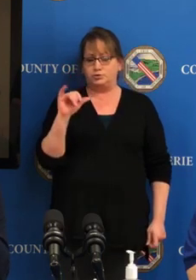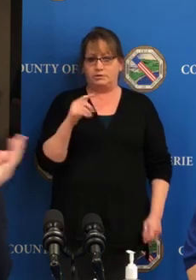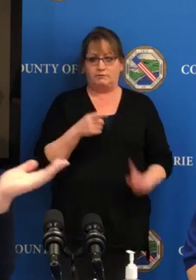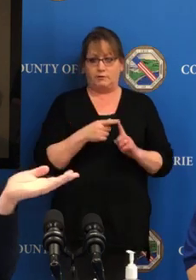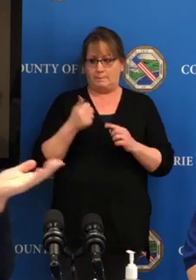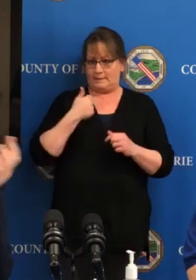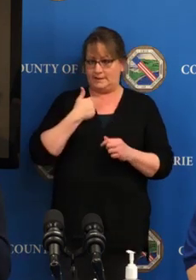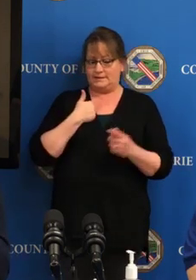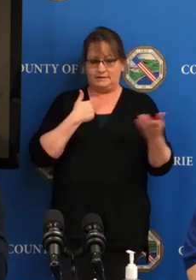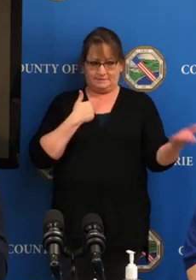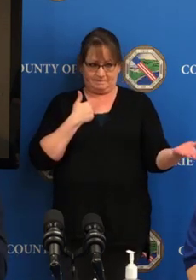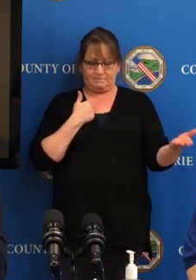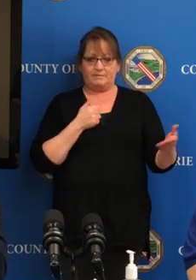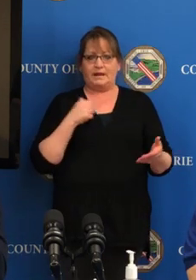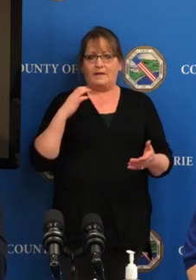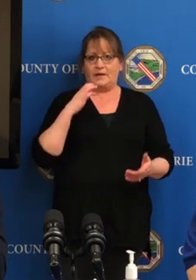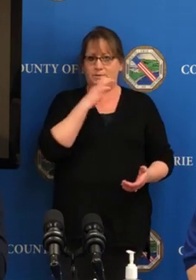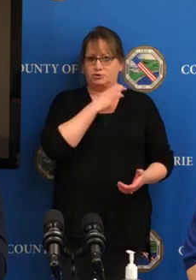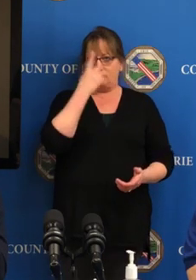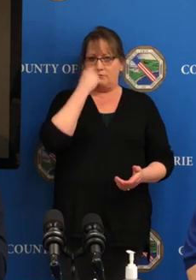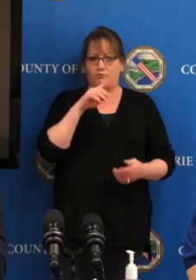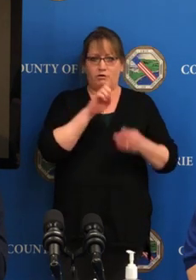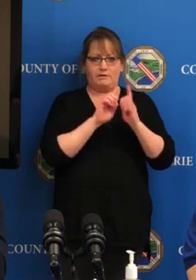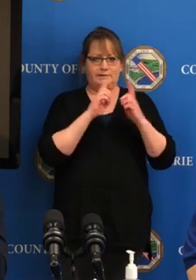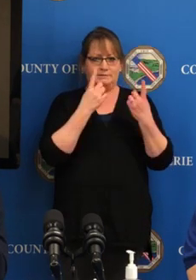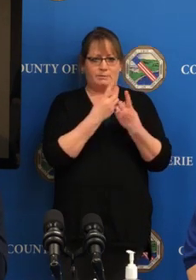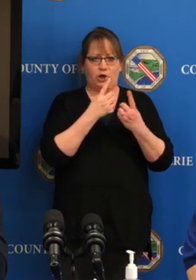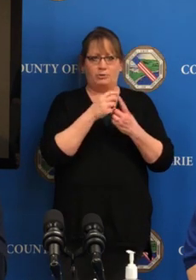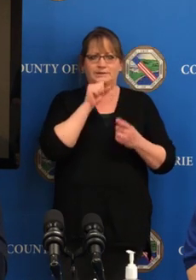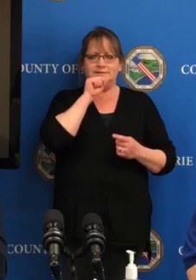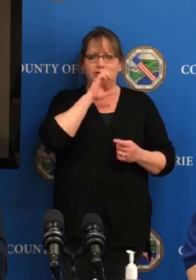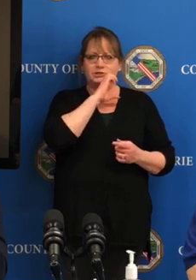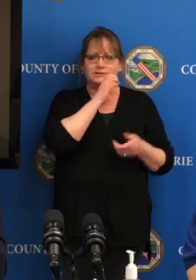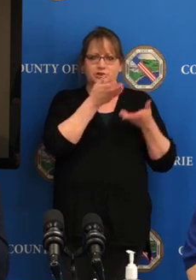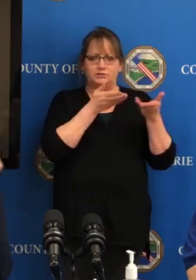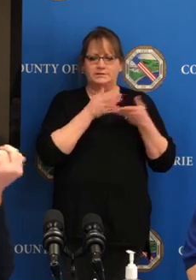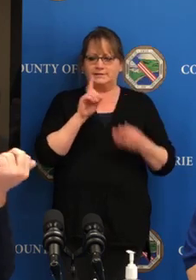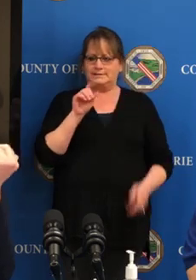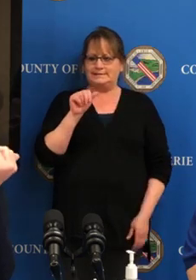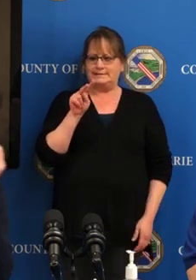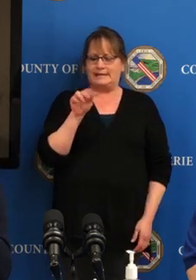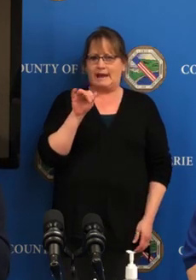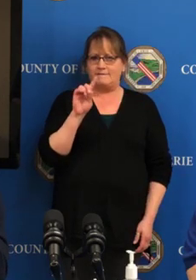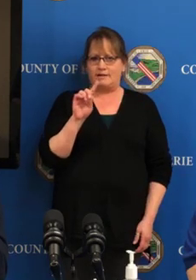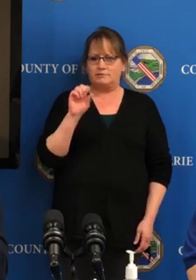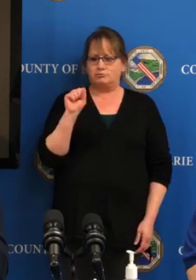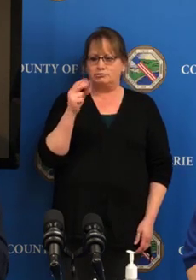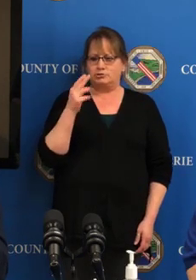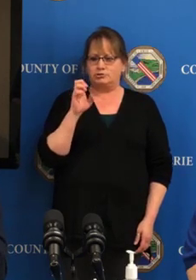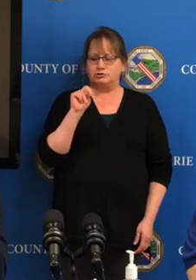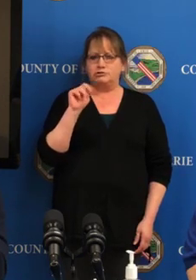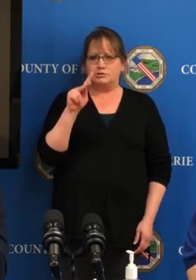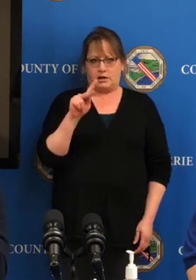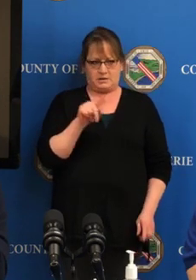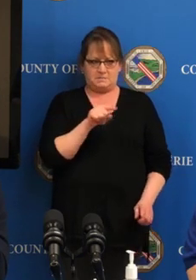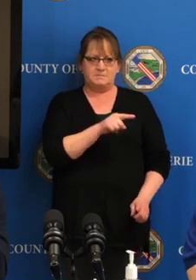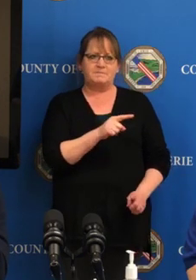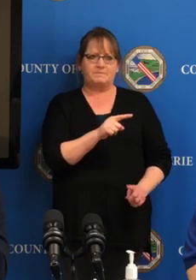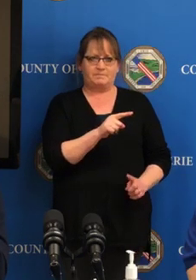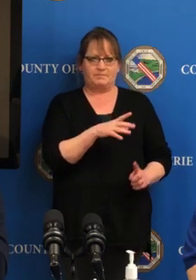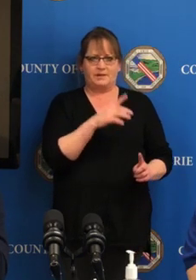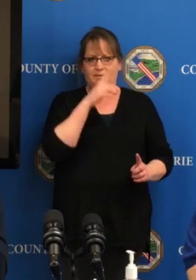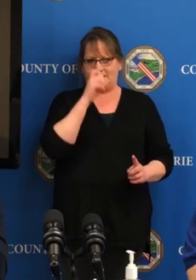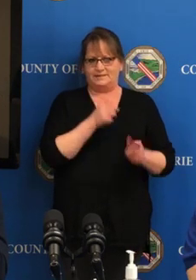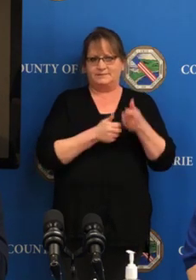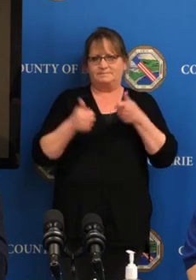myself, and today I'm joined by the Commissioner of the Department of Senior Services, David Schenk. David was also, and still somewhat filling in, as our